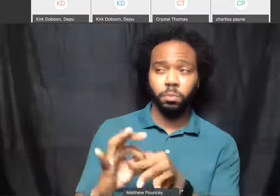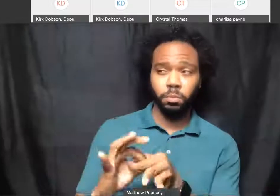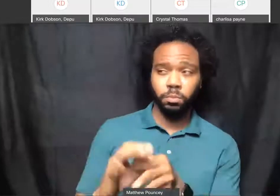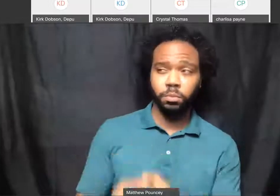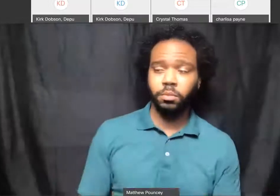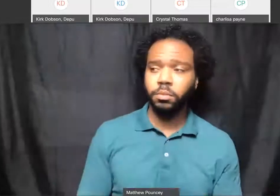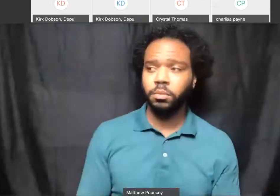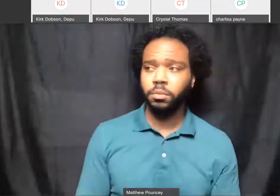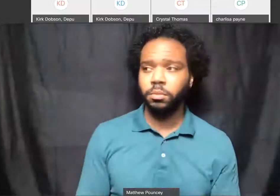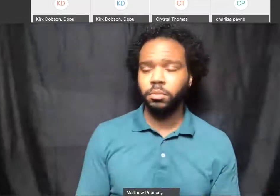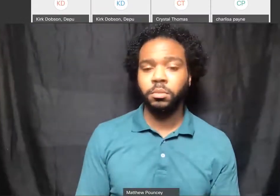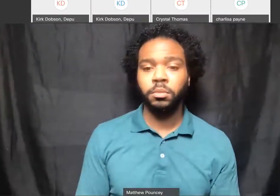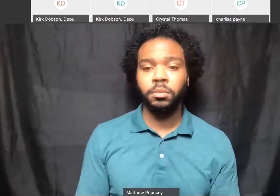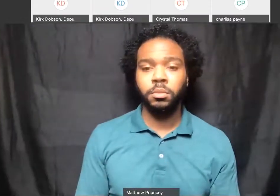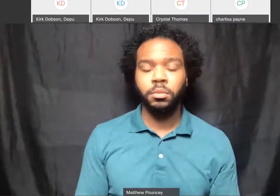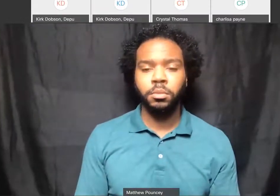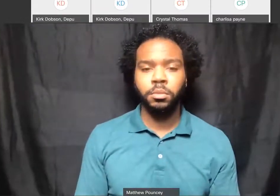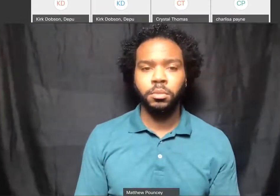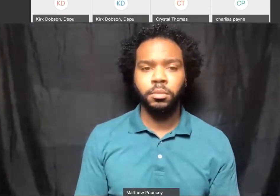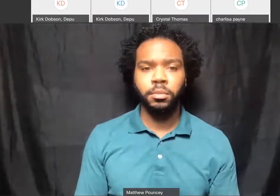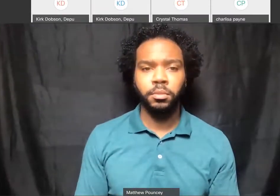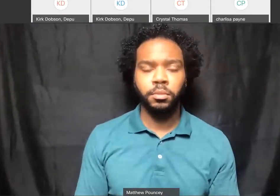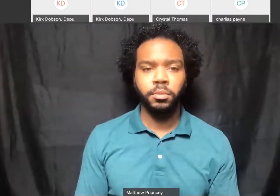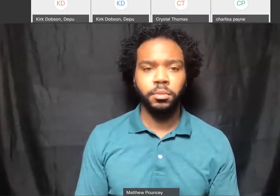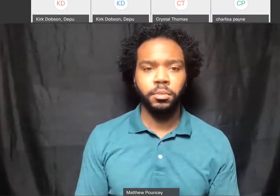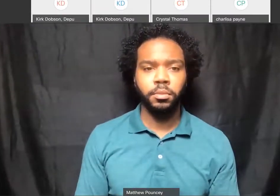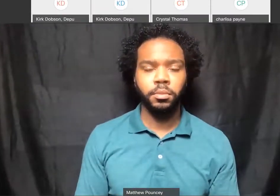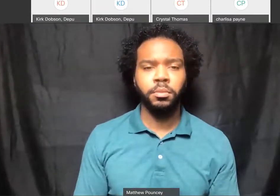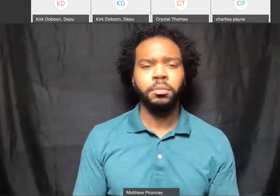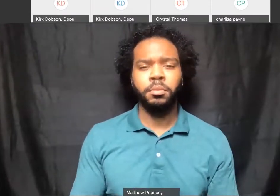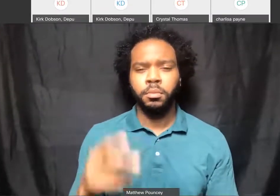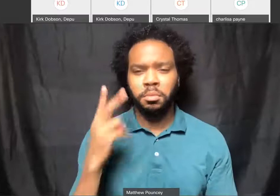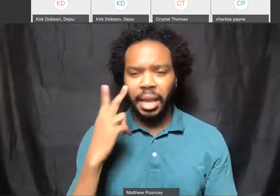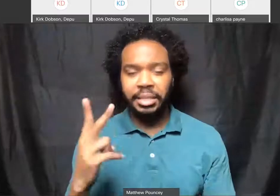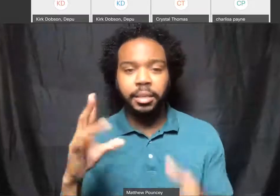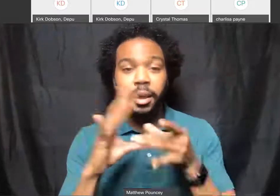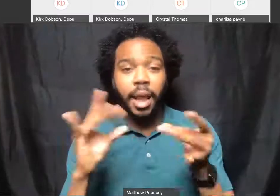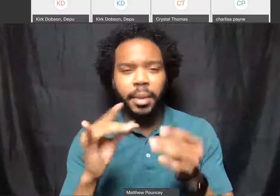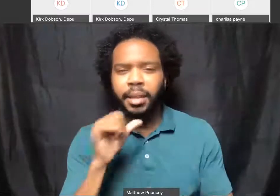Yeah. Here's a comment. I'm not sure if that's a question.